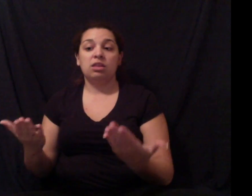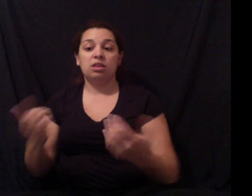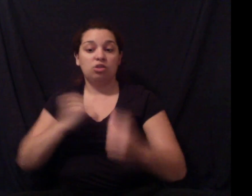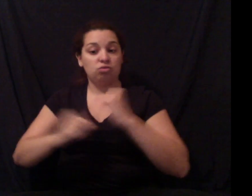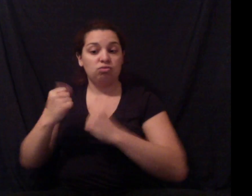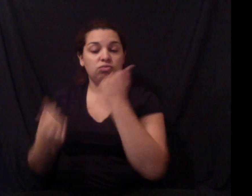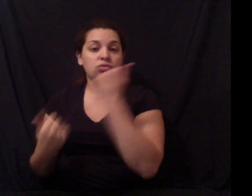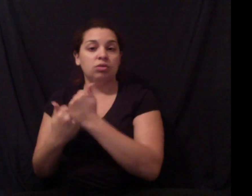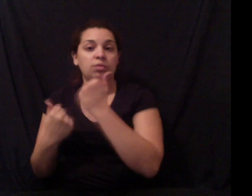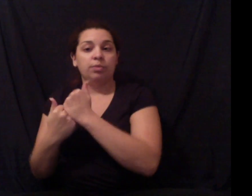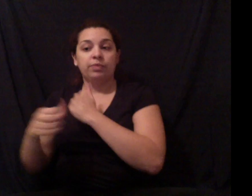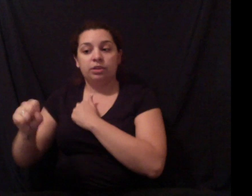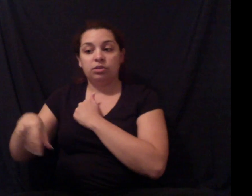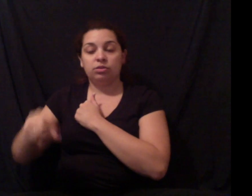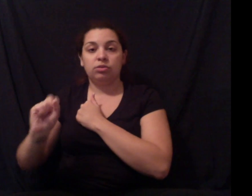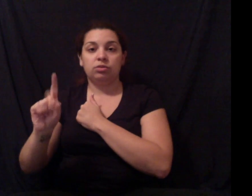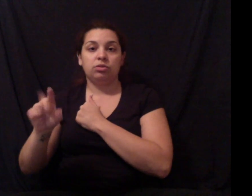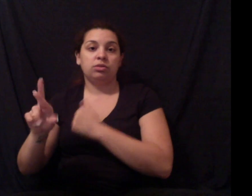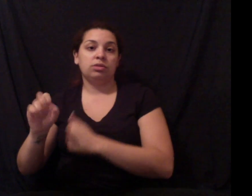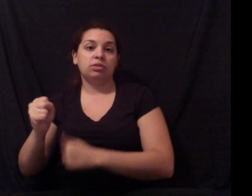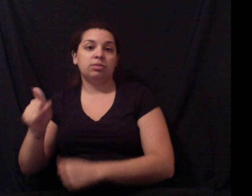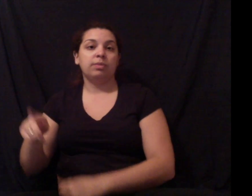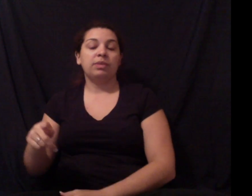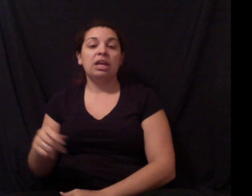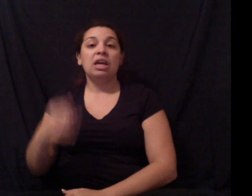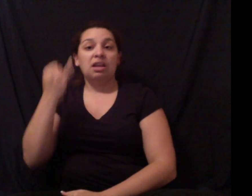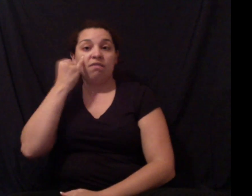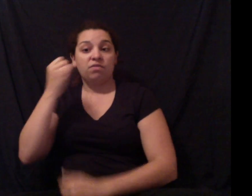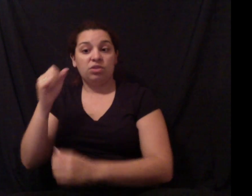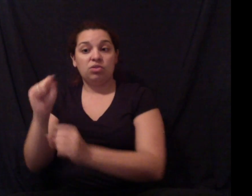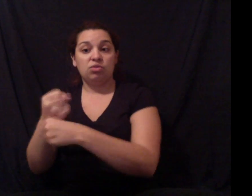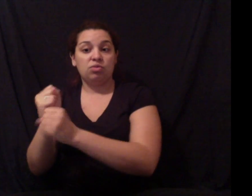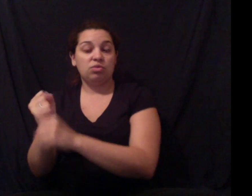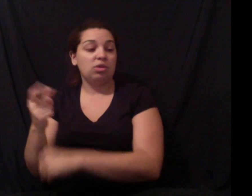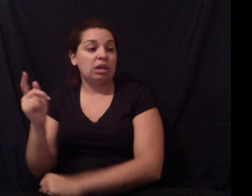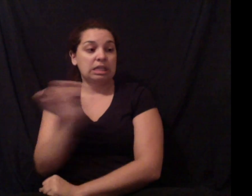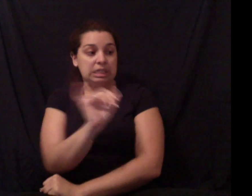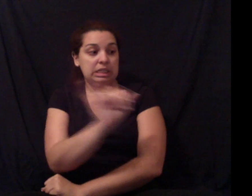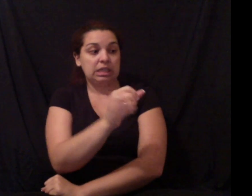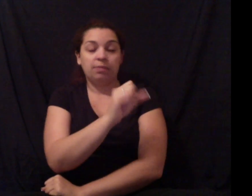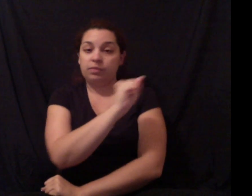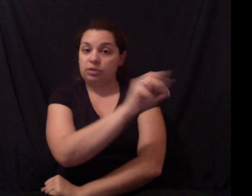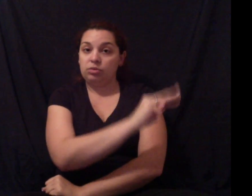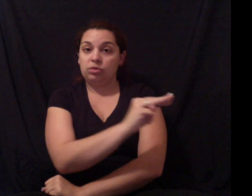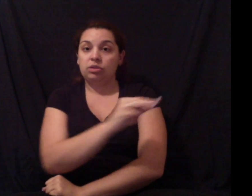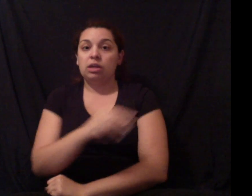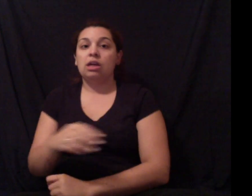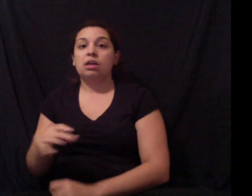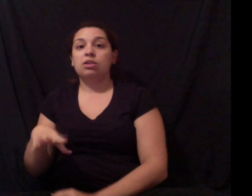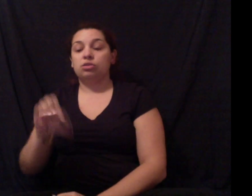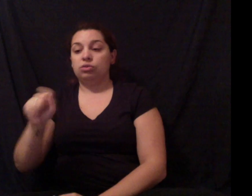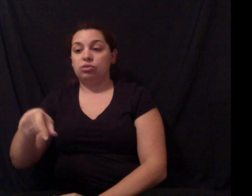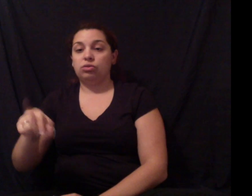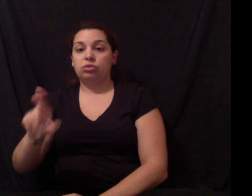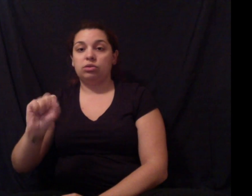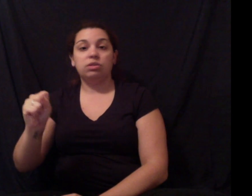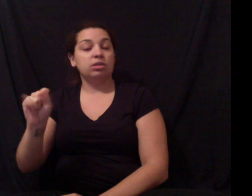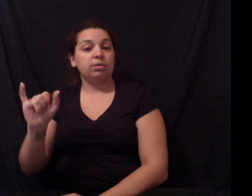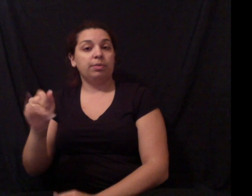This episode is brought to you by Squarespace. If you're a creator like Smooth McGroove, Squarespace is a great place to build an affordable and